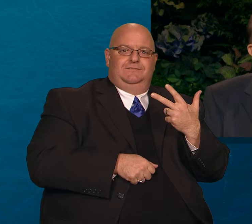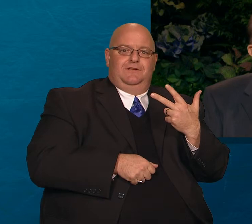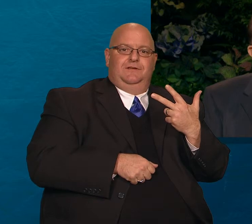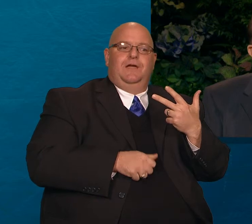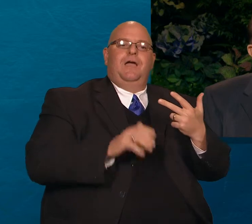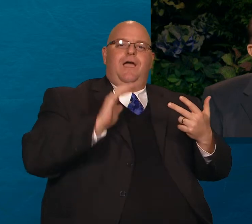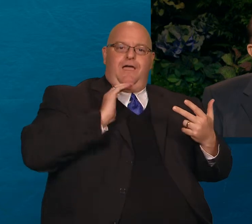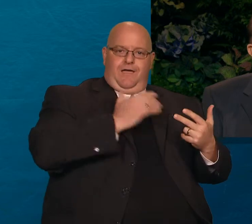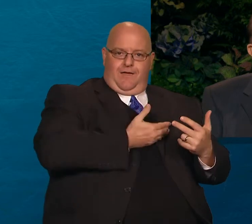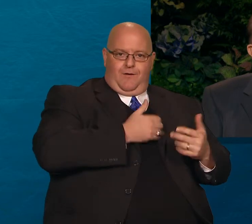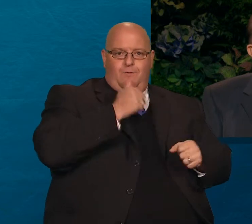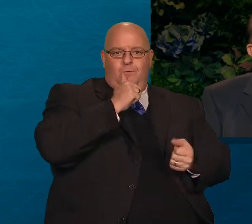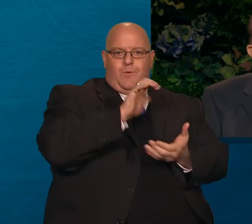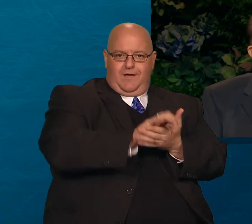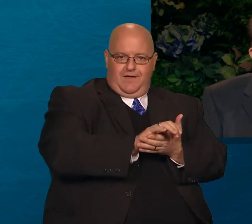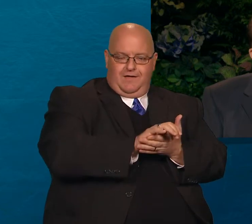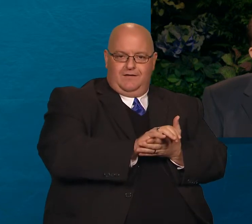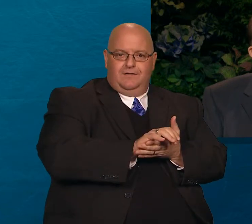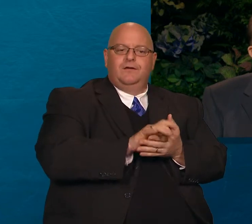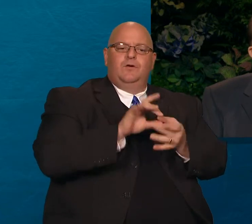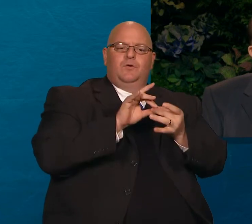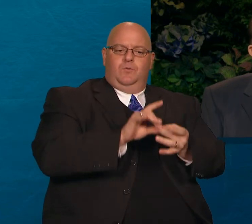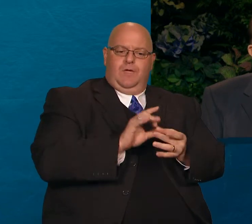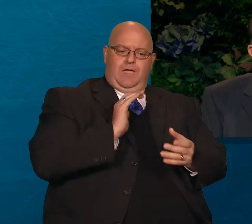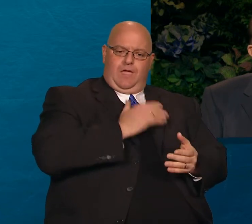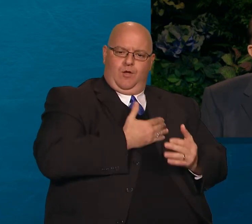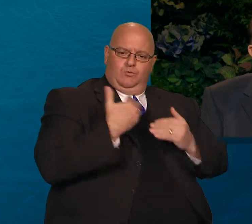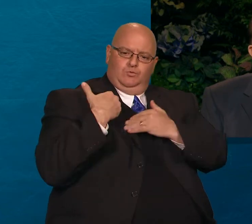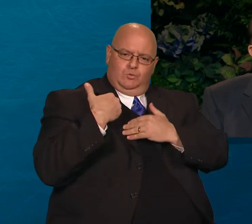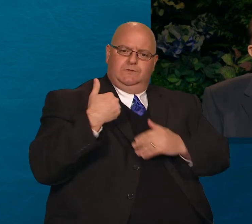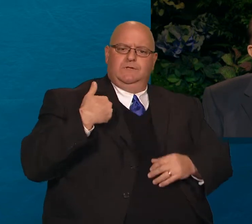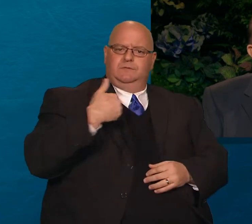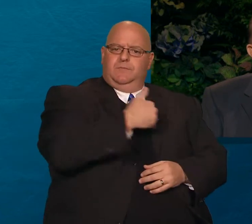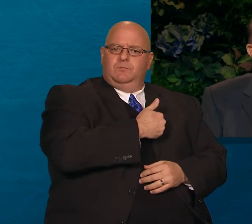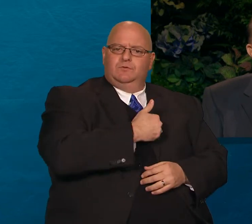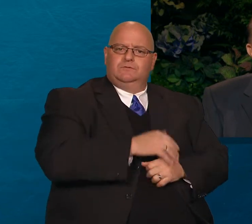and our wives concerning our duty as members.